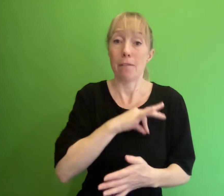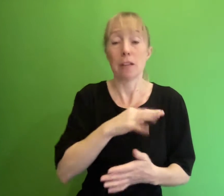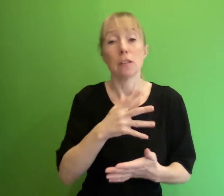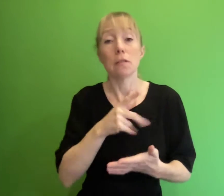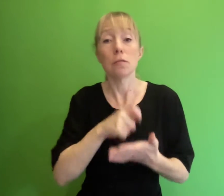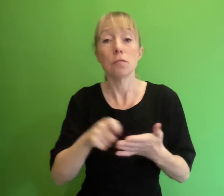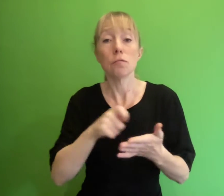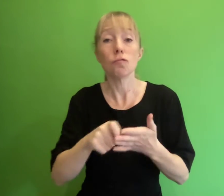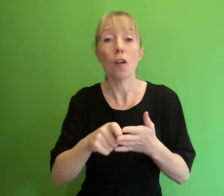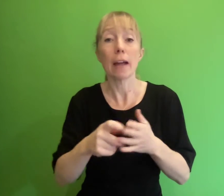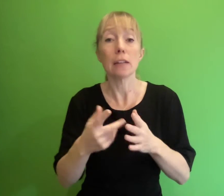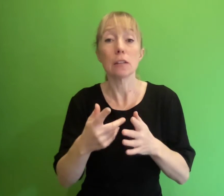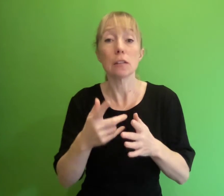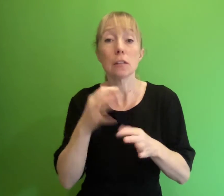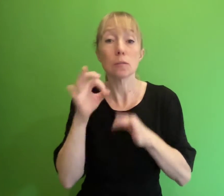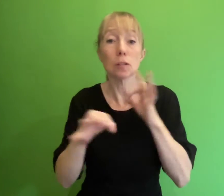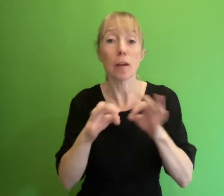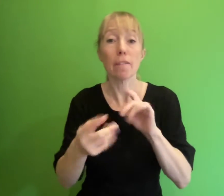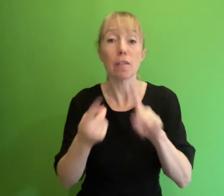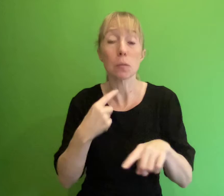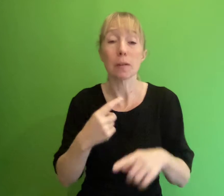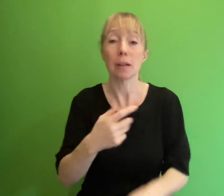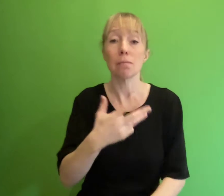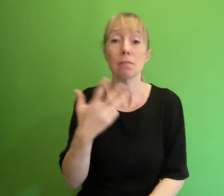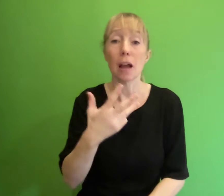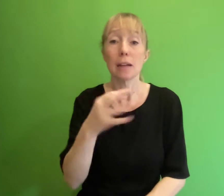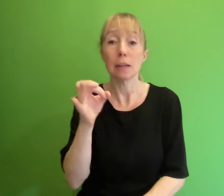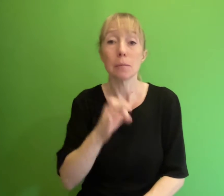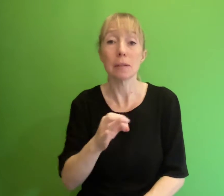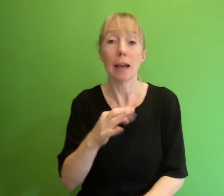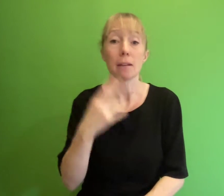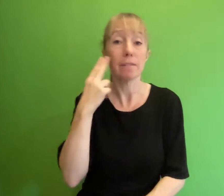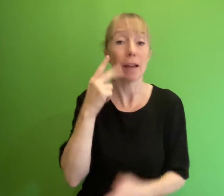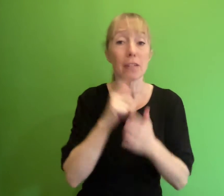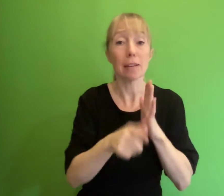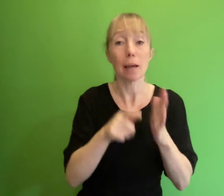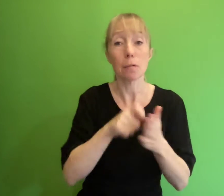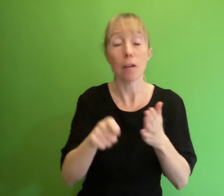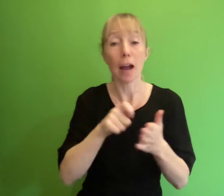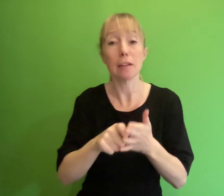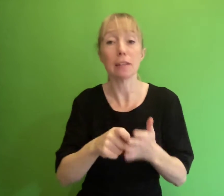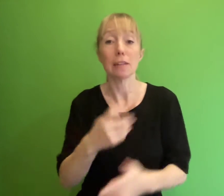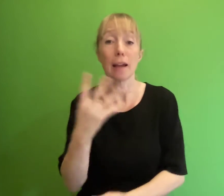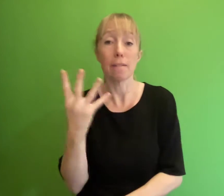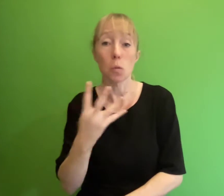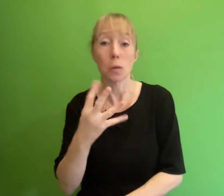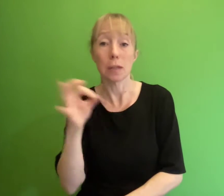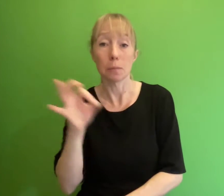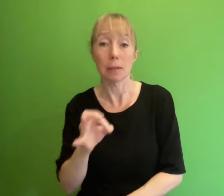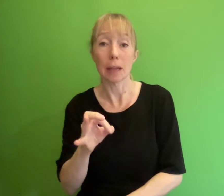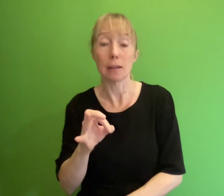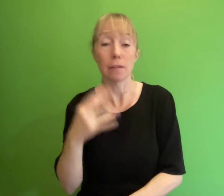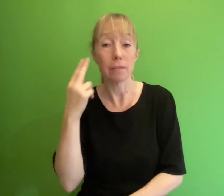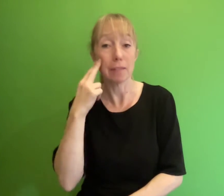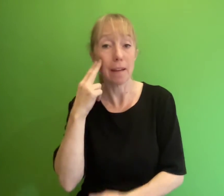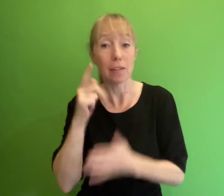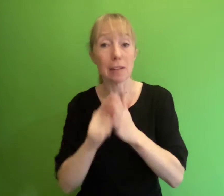19% of deaf and disabled writers and creative producers and 14% of deaf and disabled